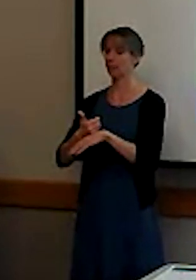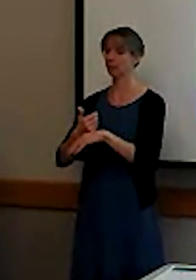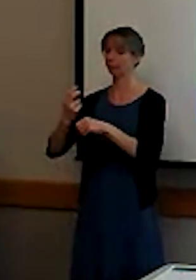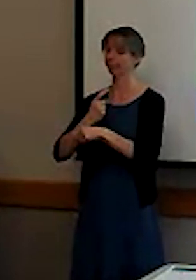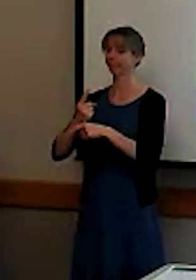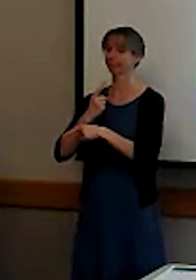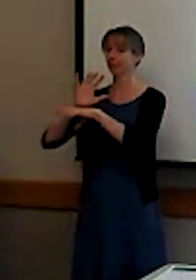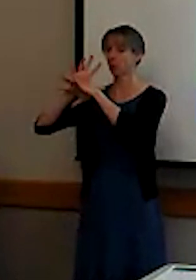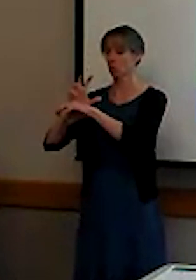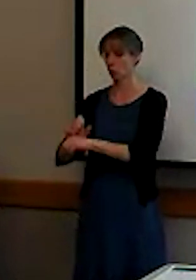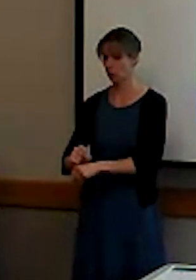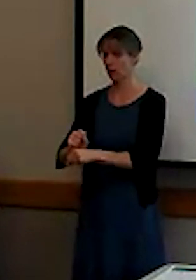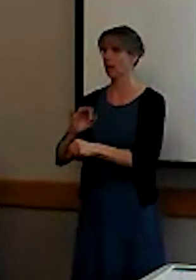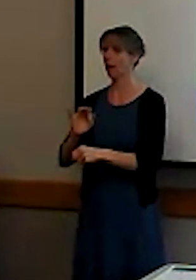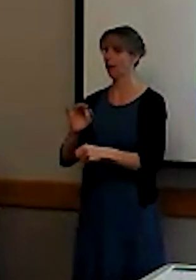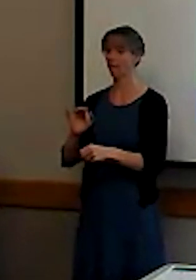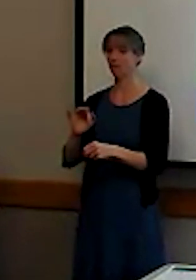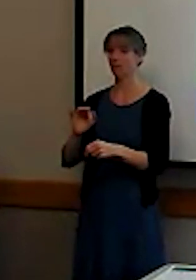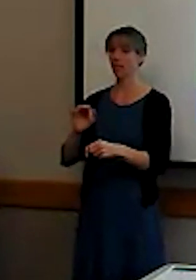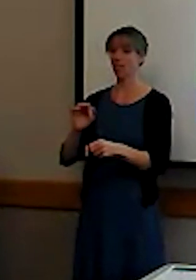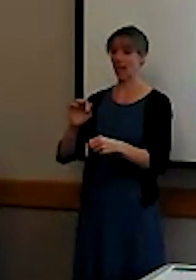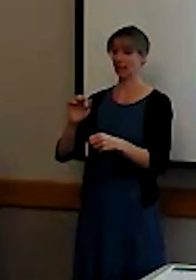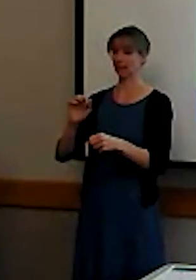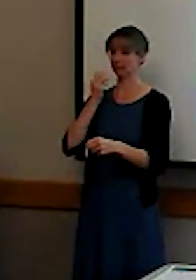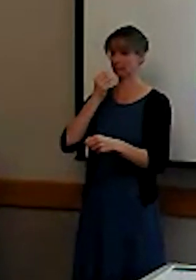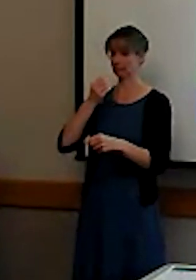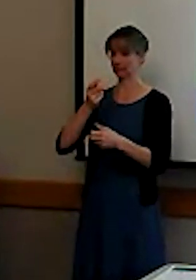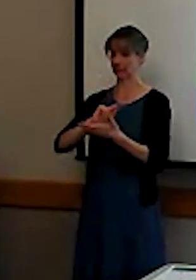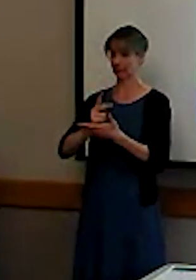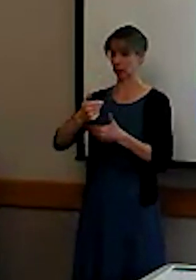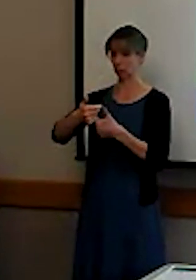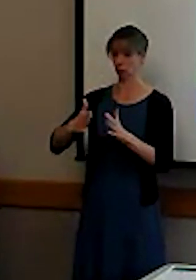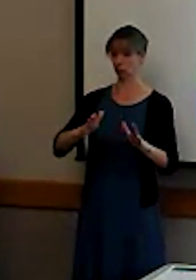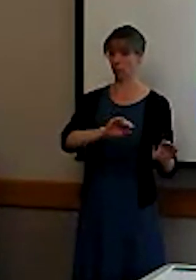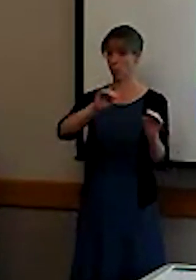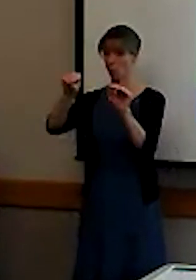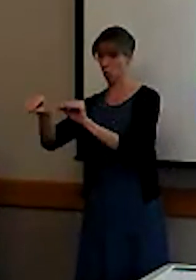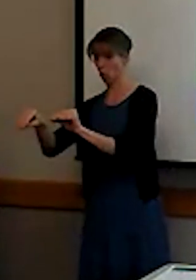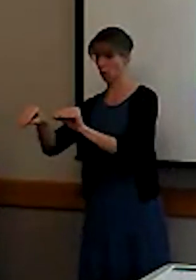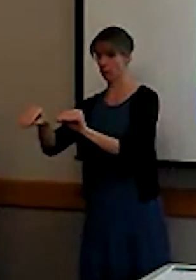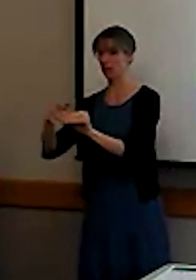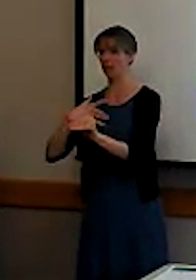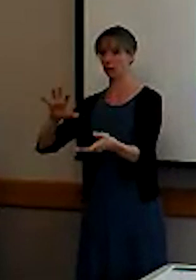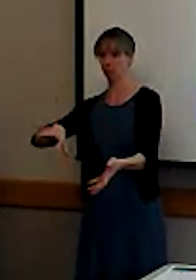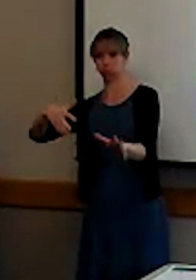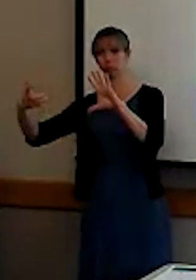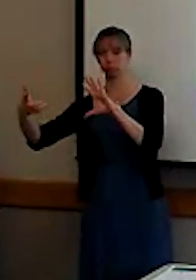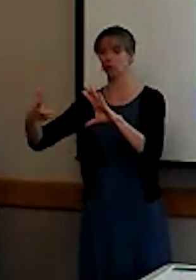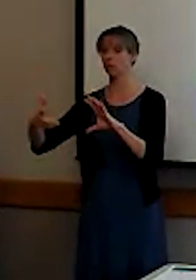another thing. And if I had to move kitchens, that would throw them off. And that was something.